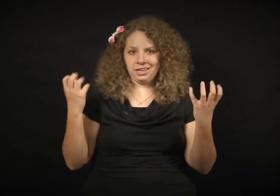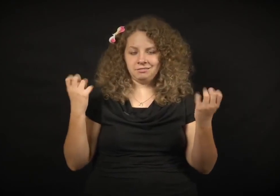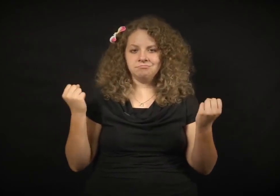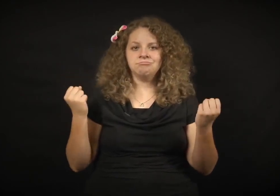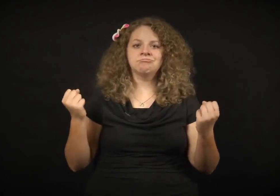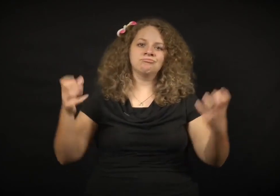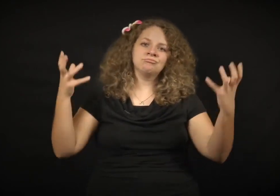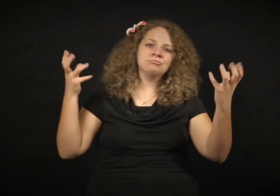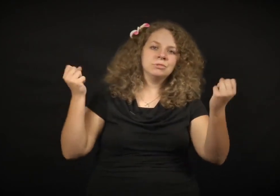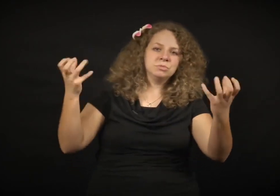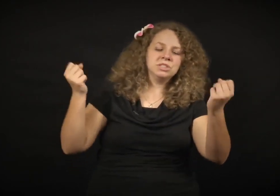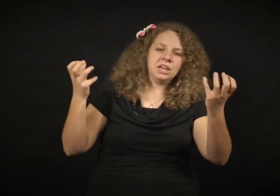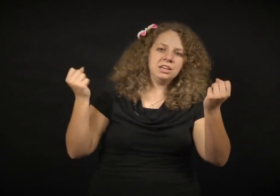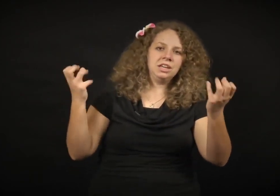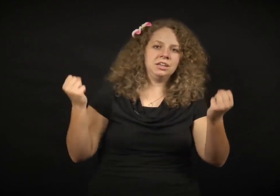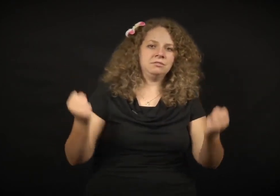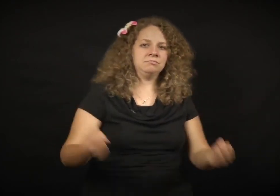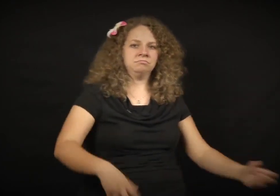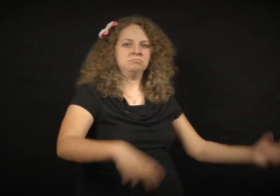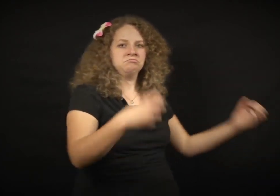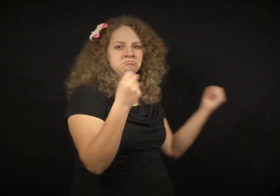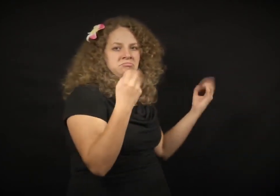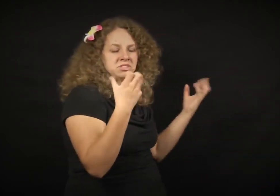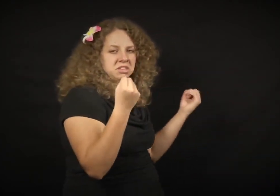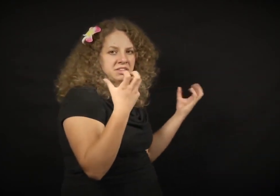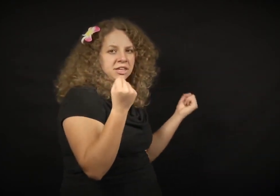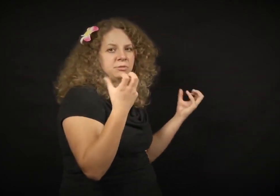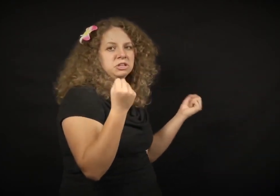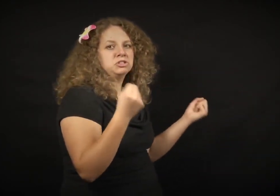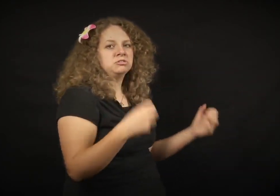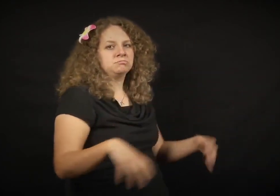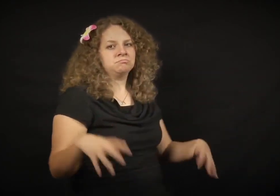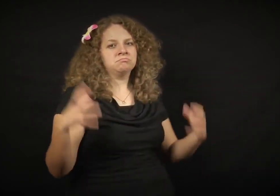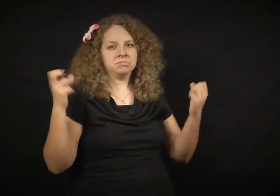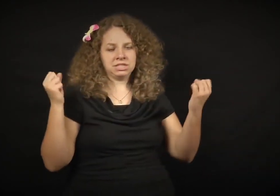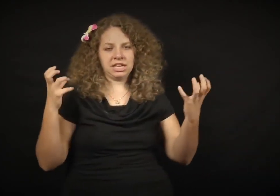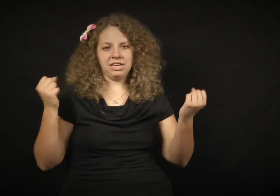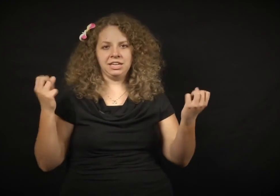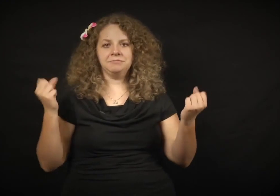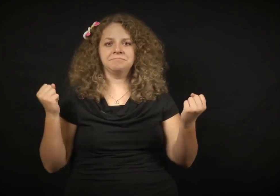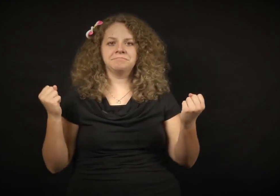signing, signing, sign language, signing.